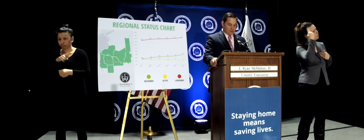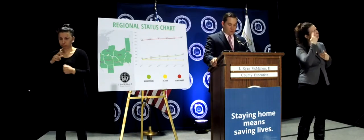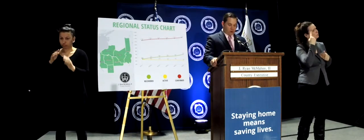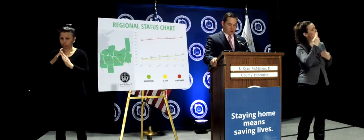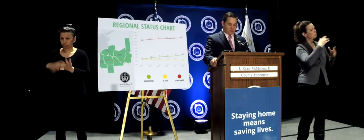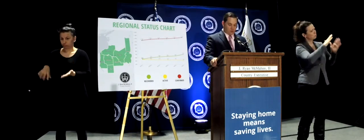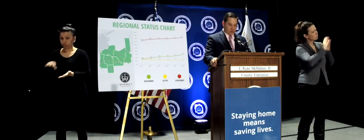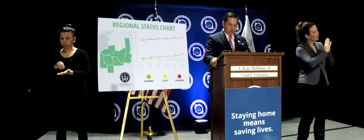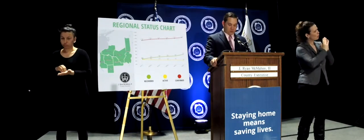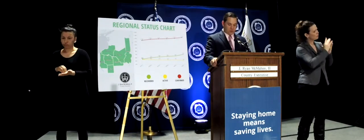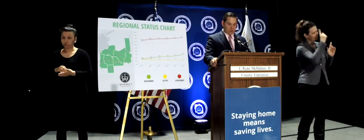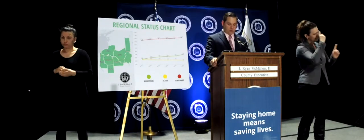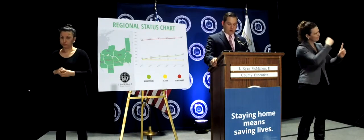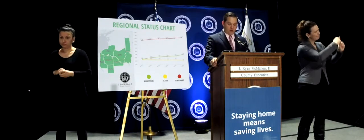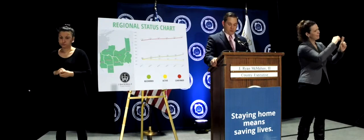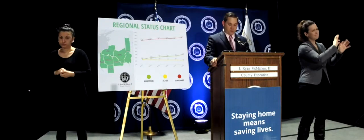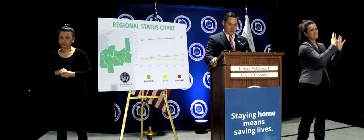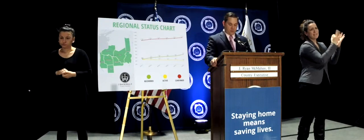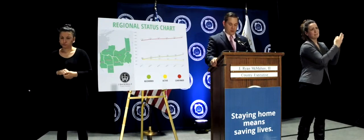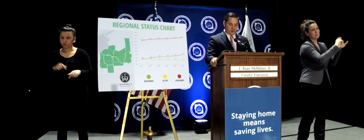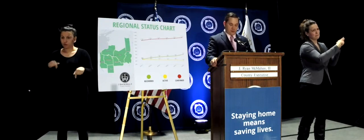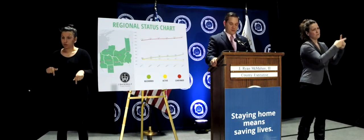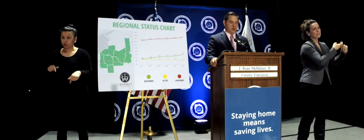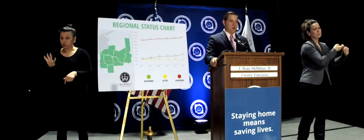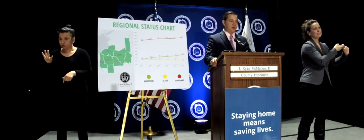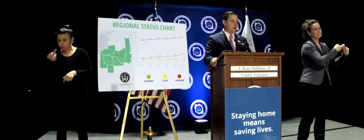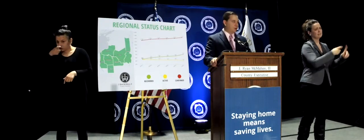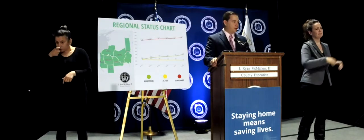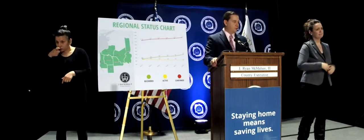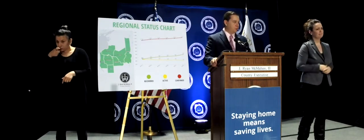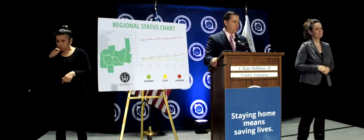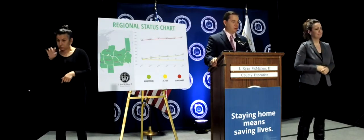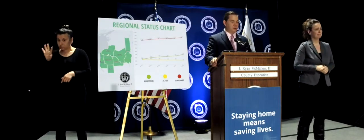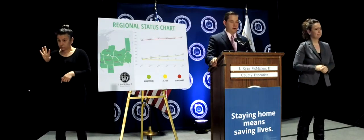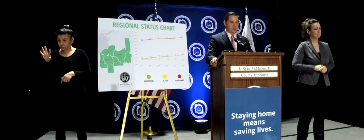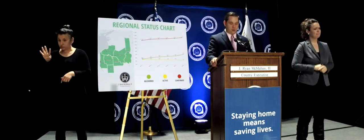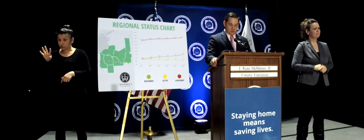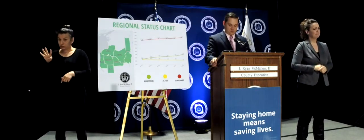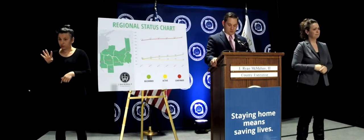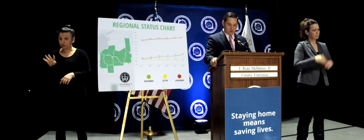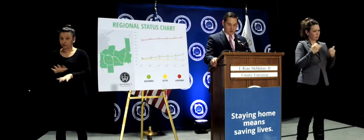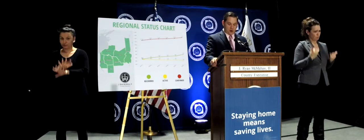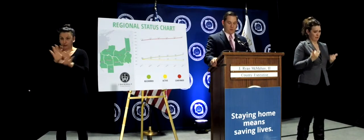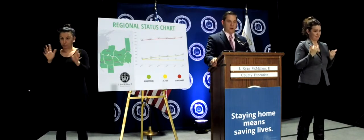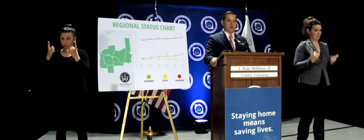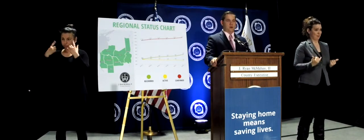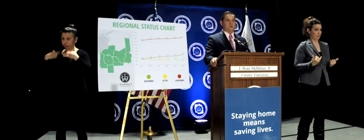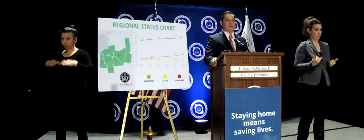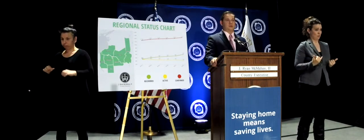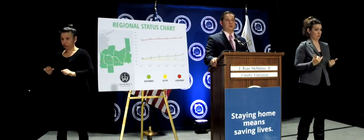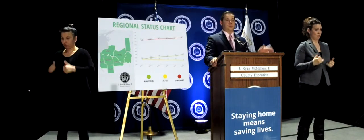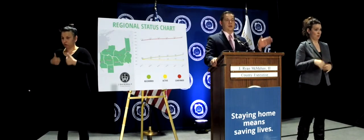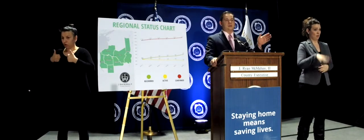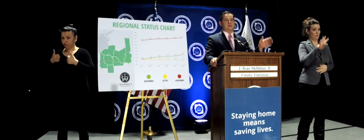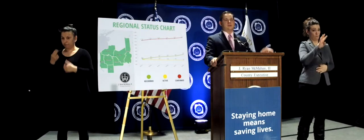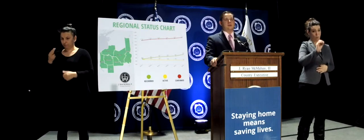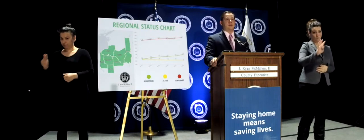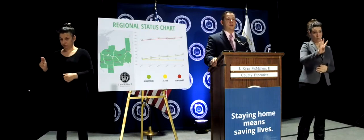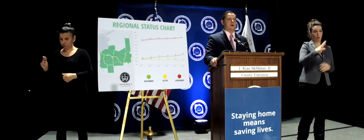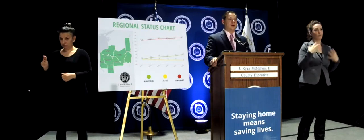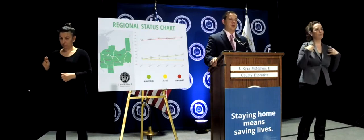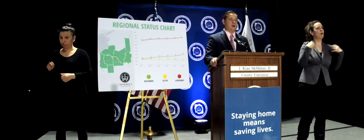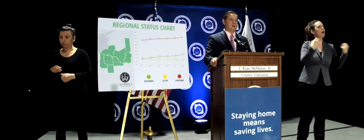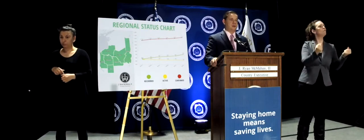Today we have 404 people who have recovered. That's our green curve. When we look at our curves, our red curve is our total